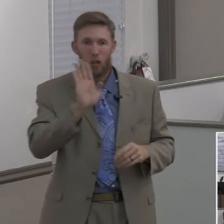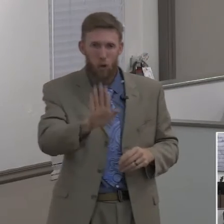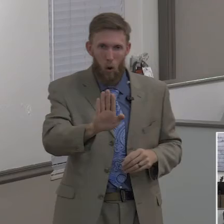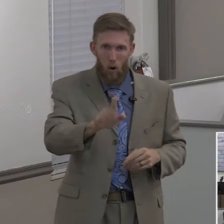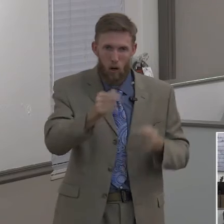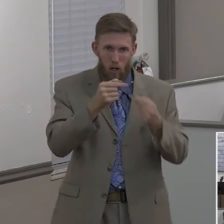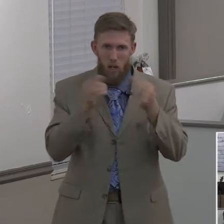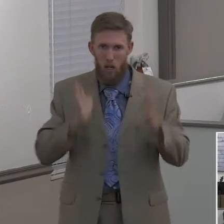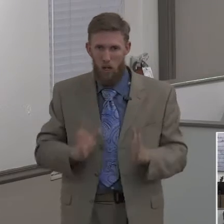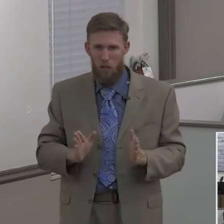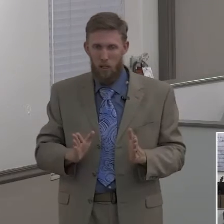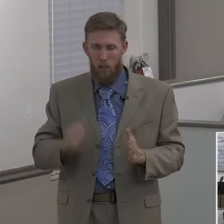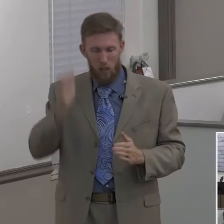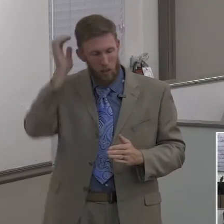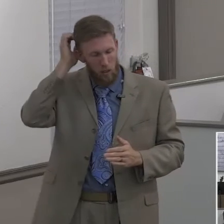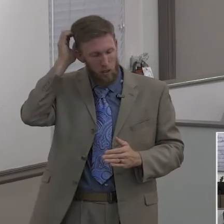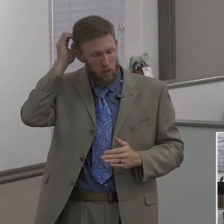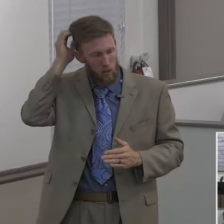Yours.